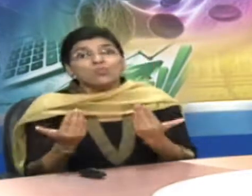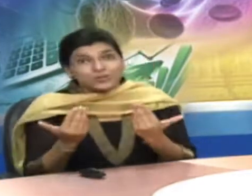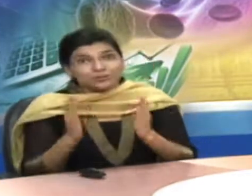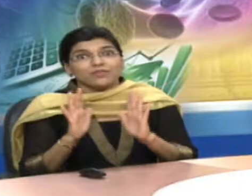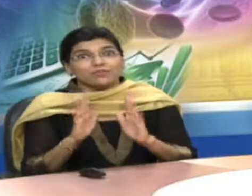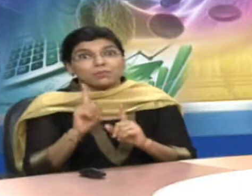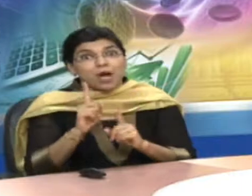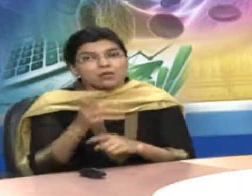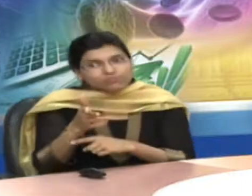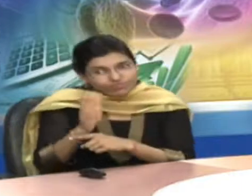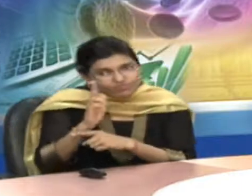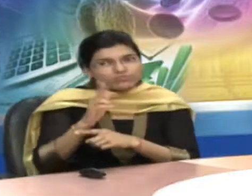and they can be approached,